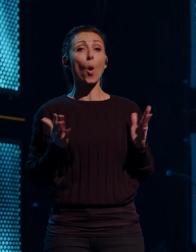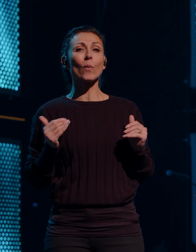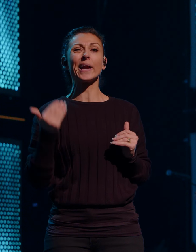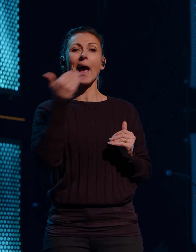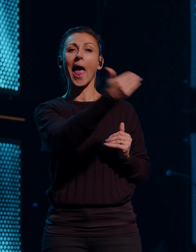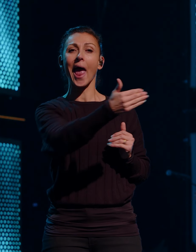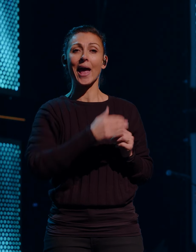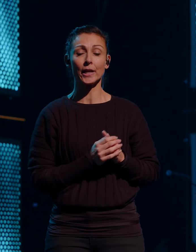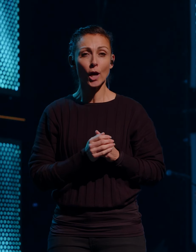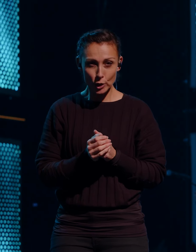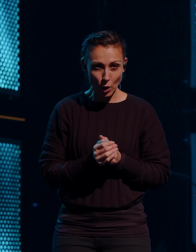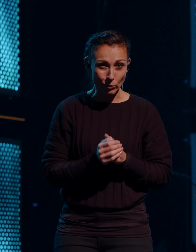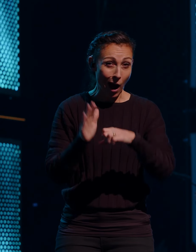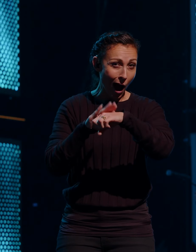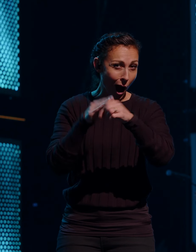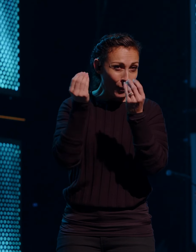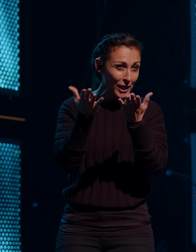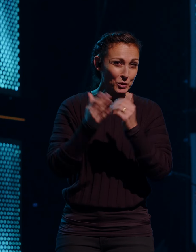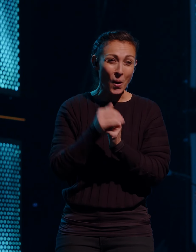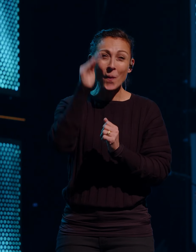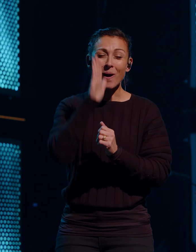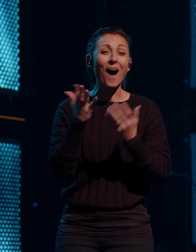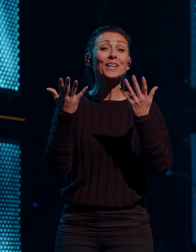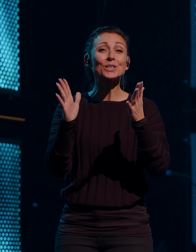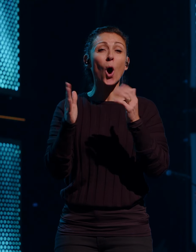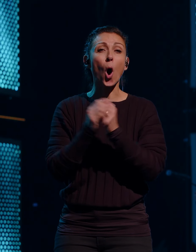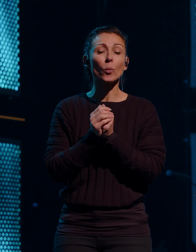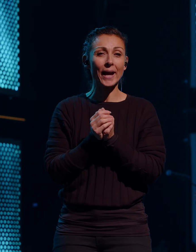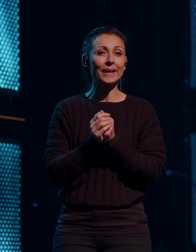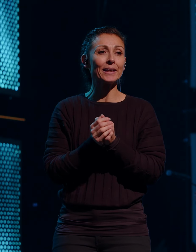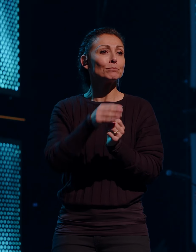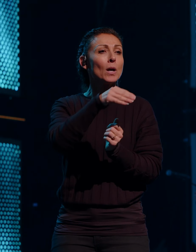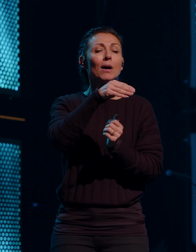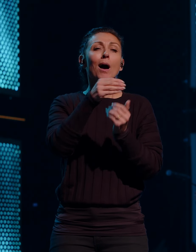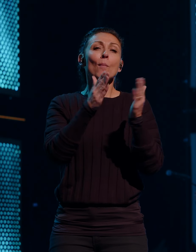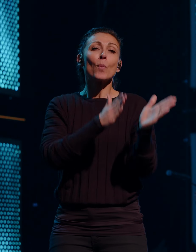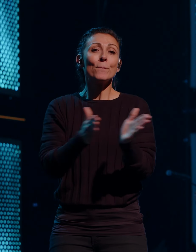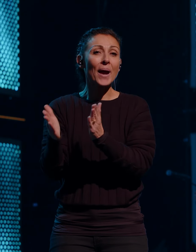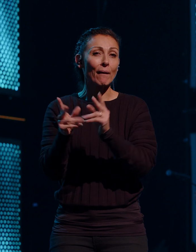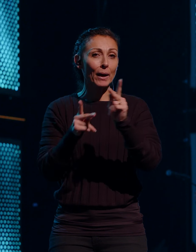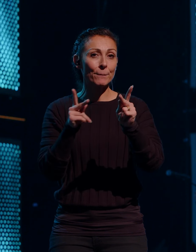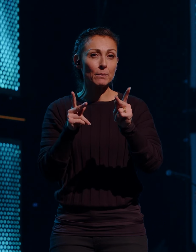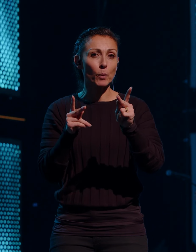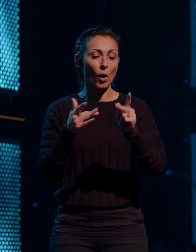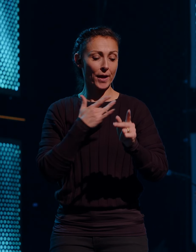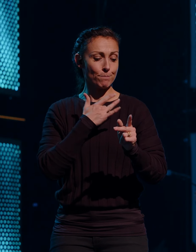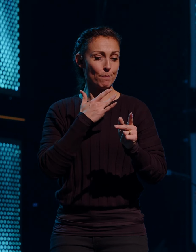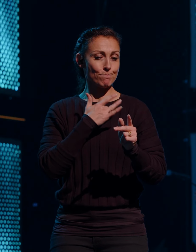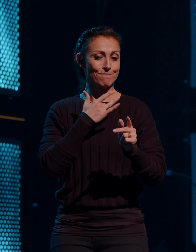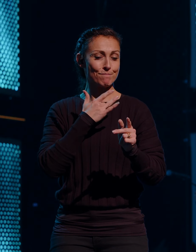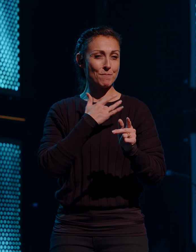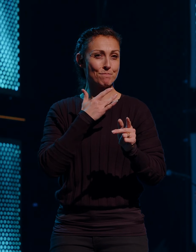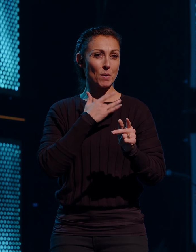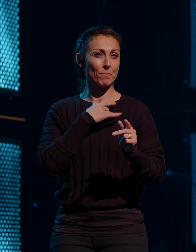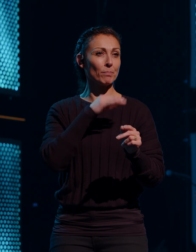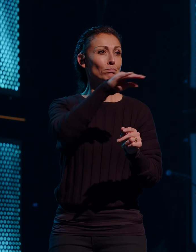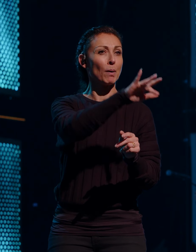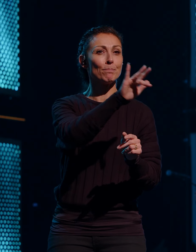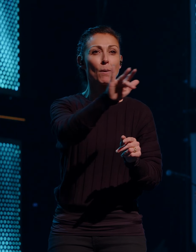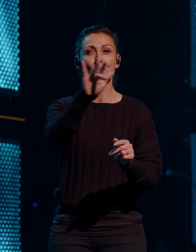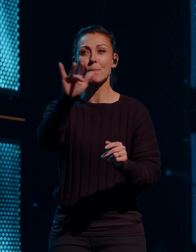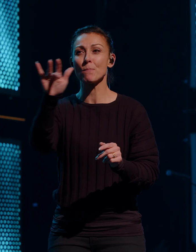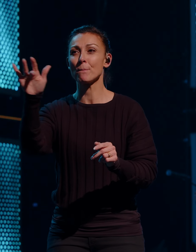God is preparing people's hearts to hear the gospel and receive it. It's just a matter of us being obedient to share. The